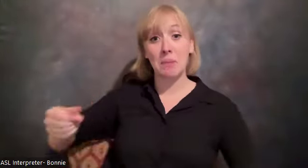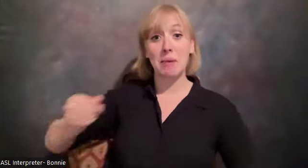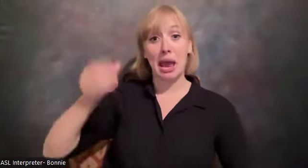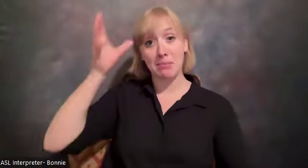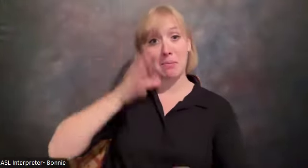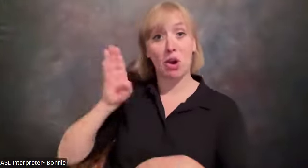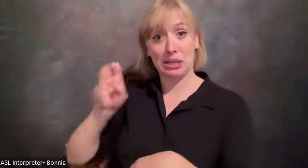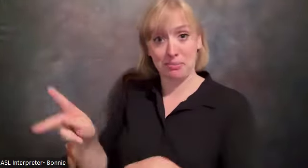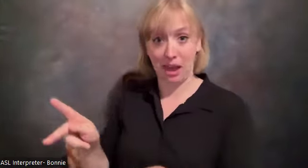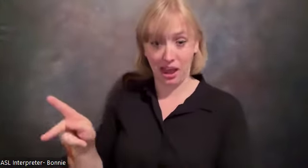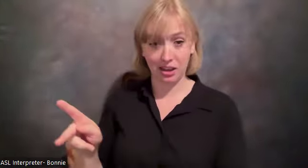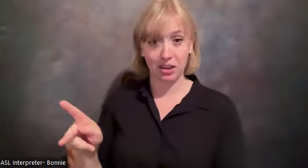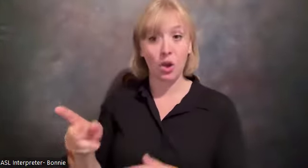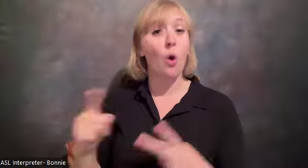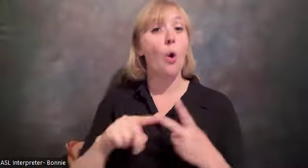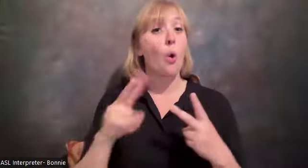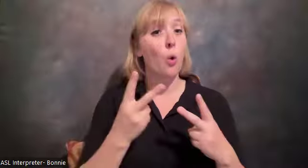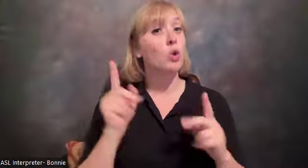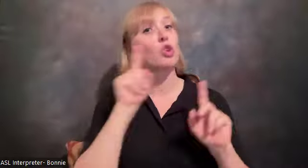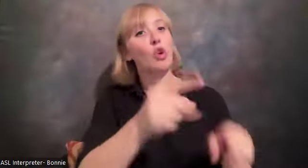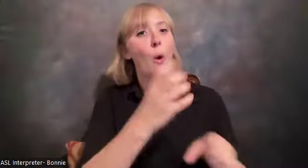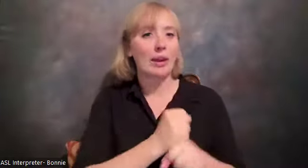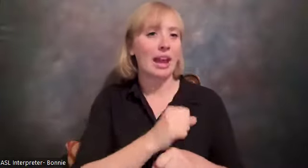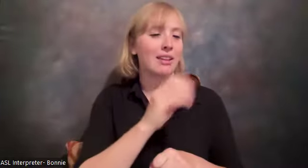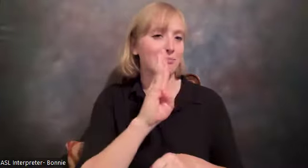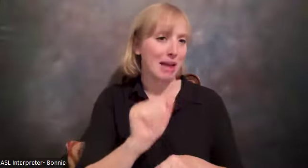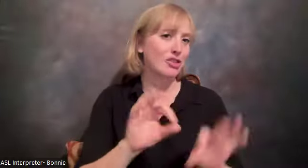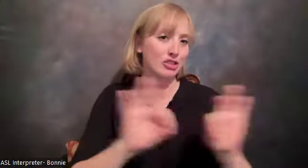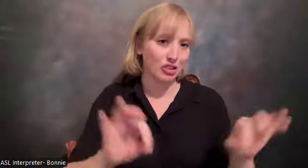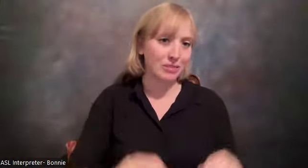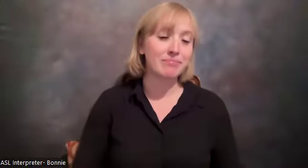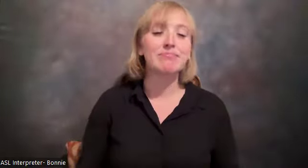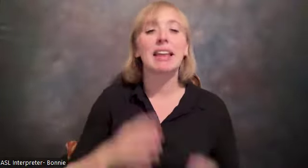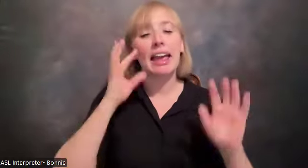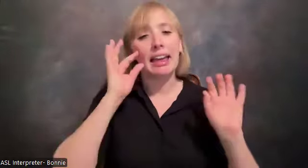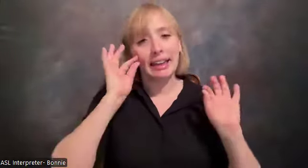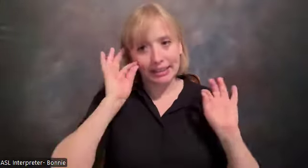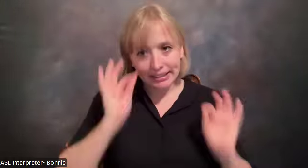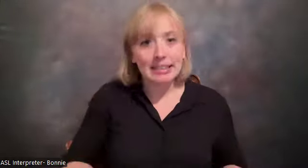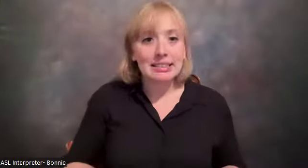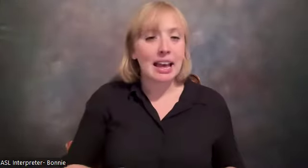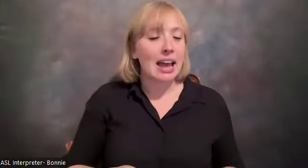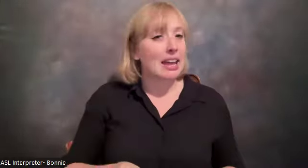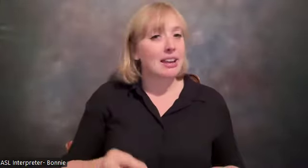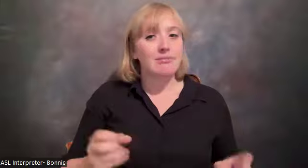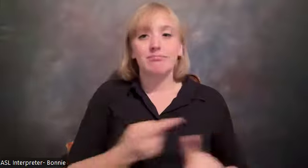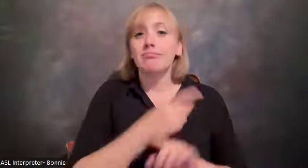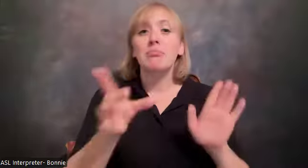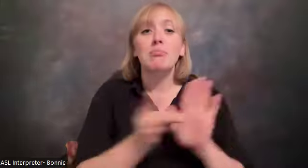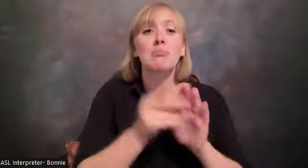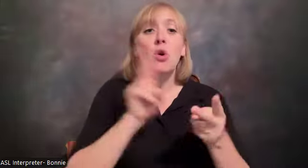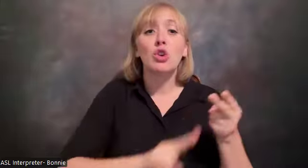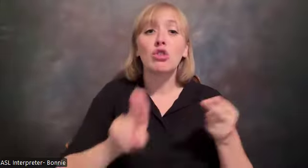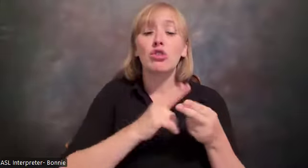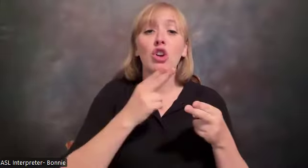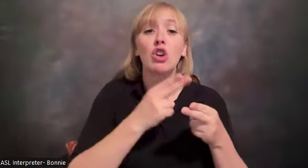every single nickel they had wasted on that, or I had to go get what they paid for in the first place. I randomly chose this university near this town